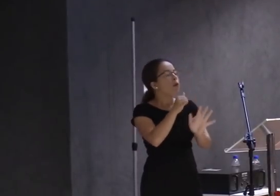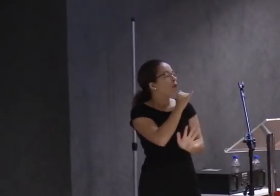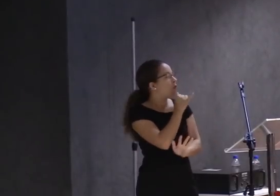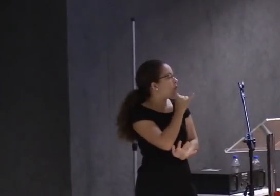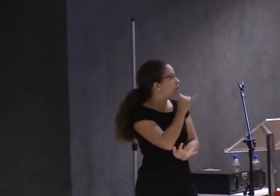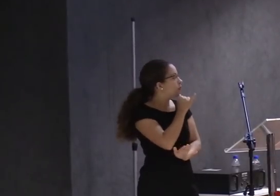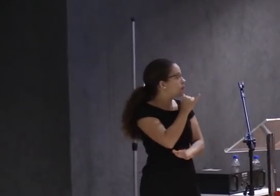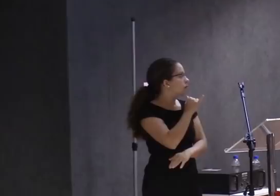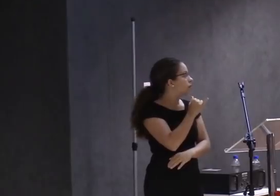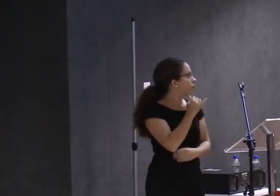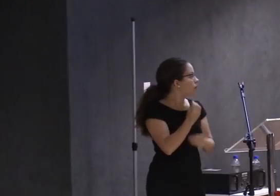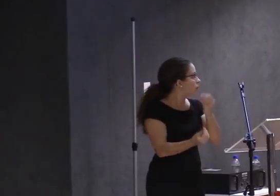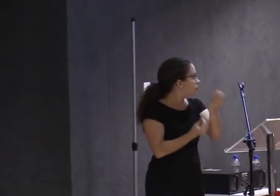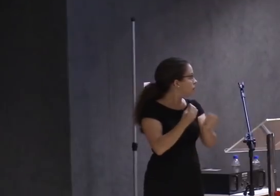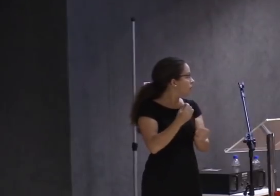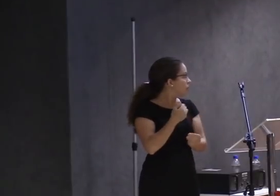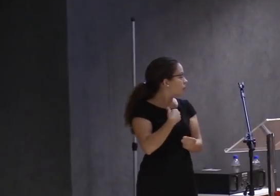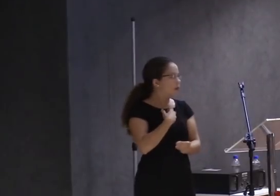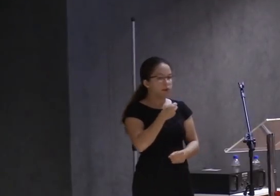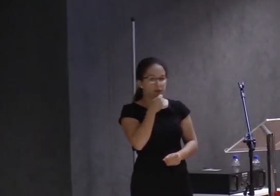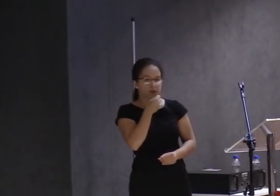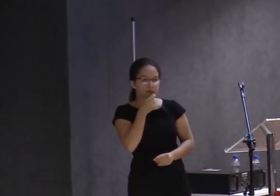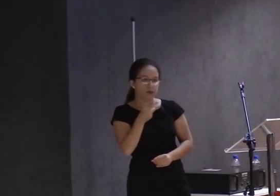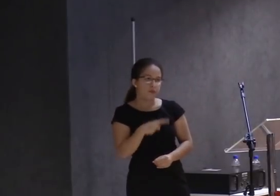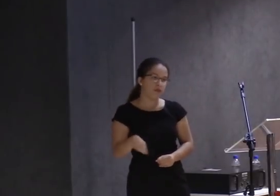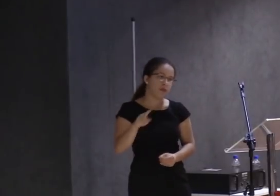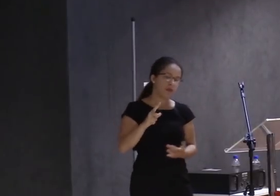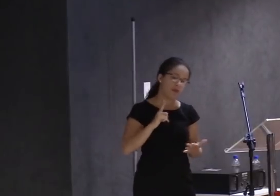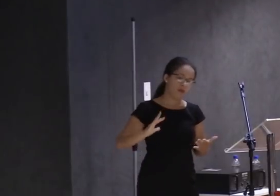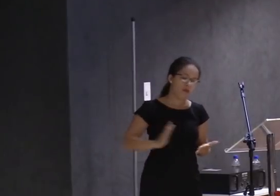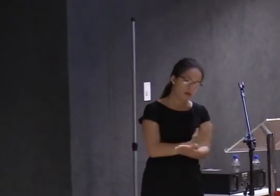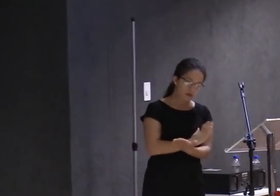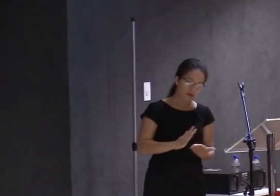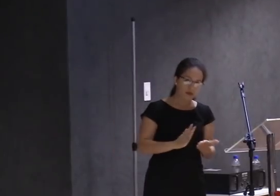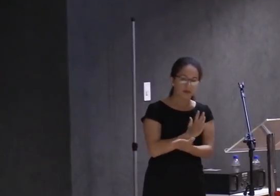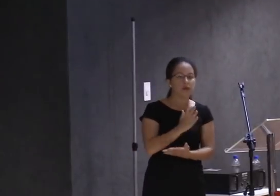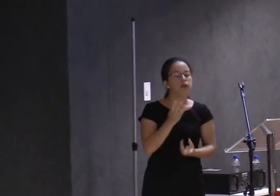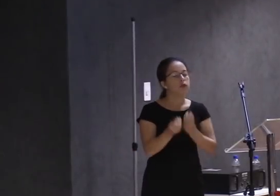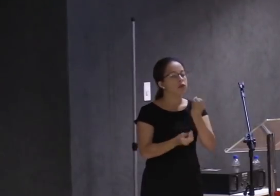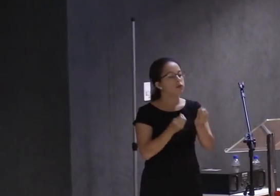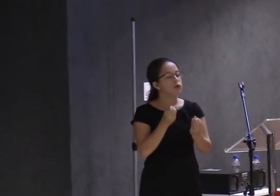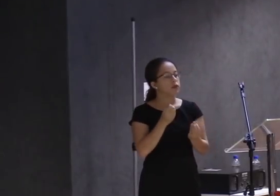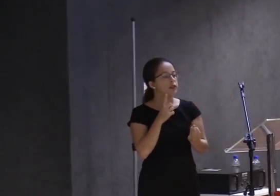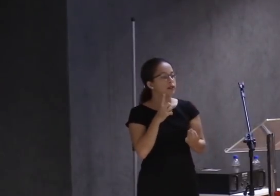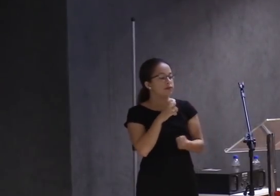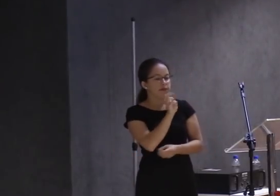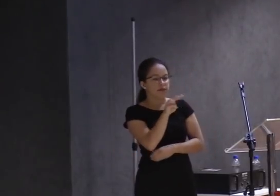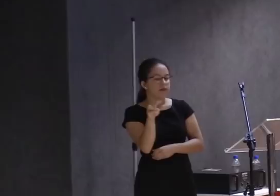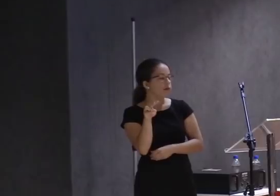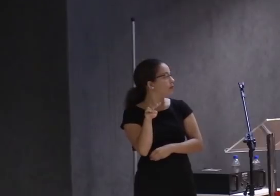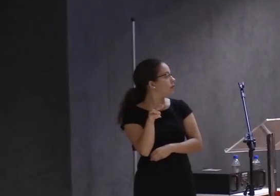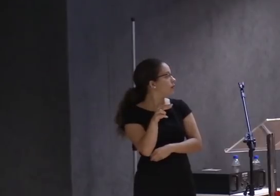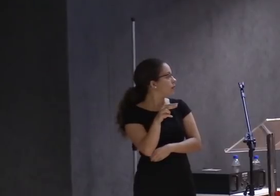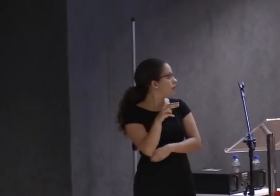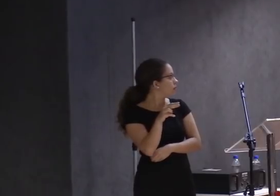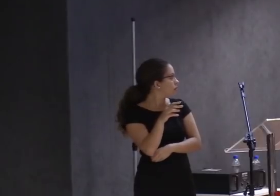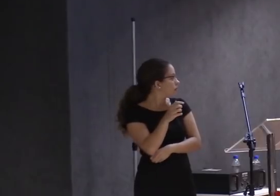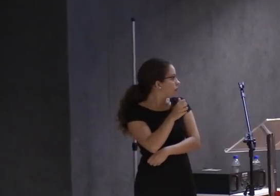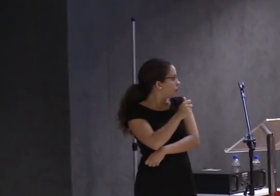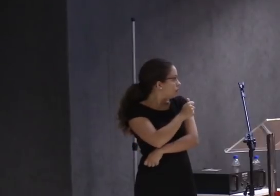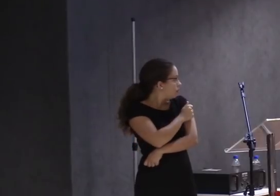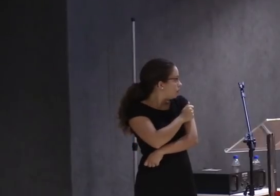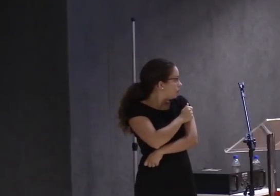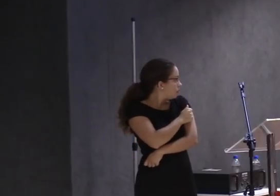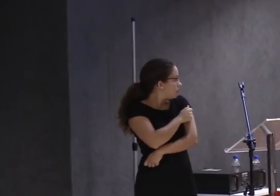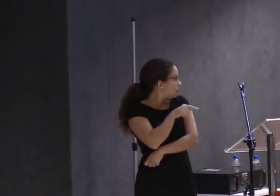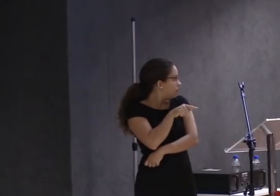digital tools and I was talking to some of you that you already use this with the students and the students are